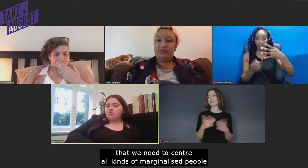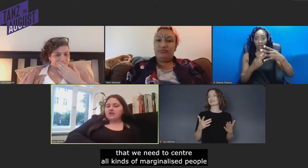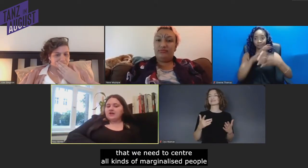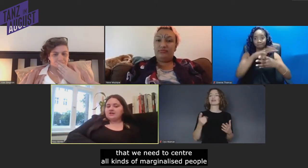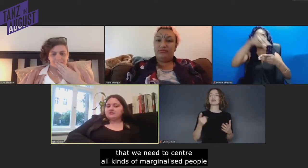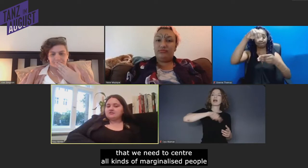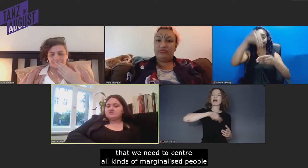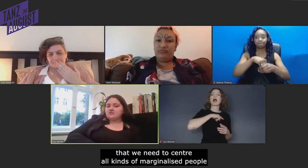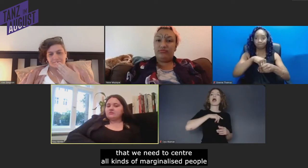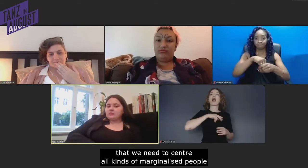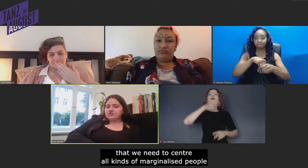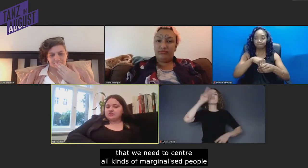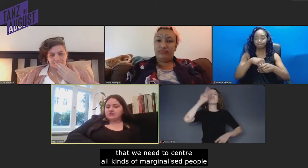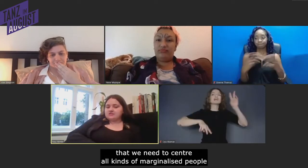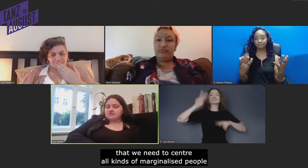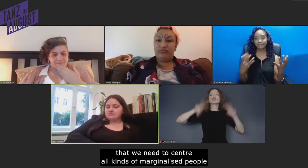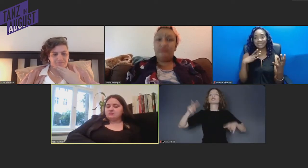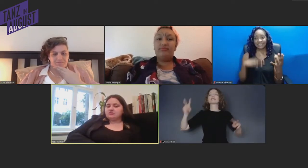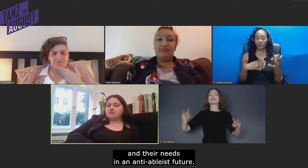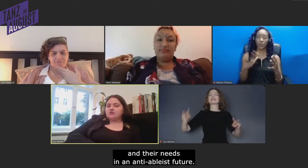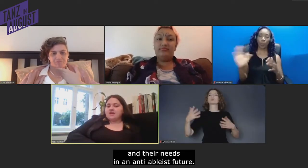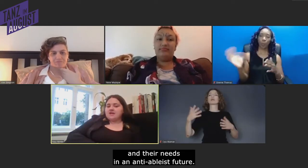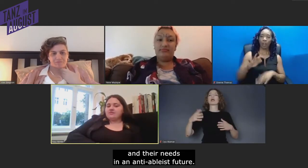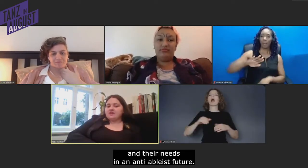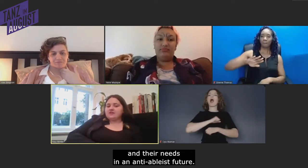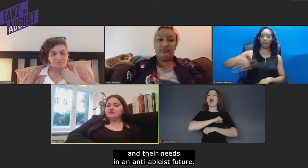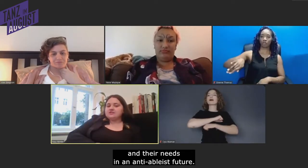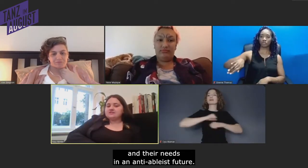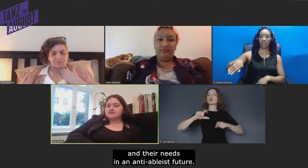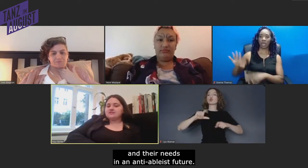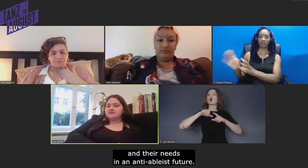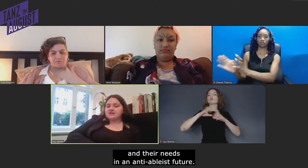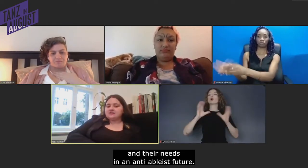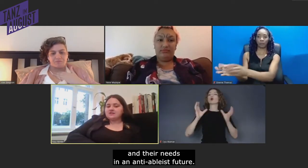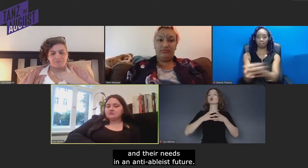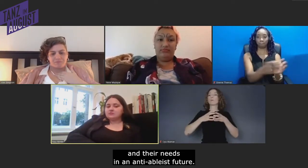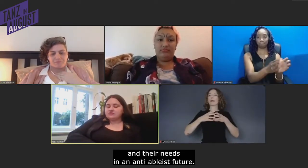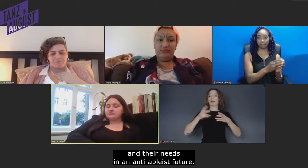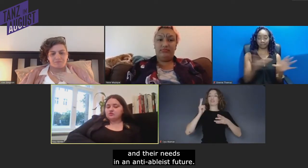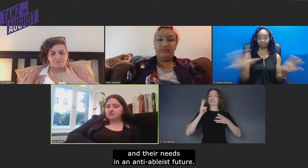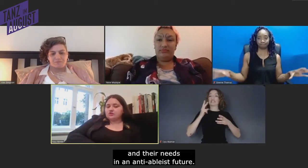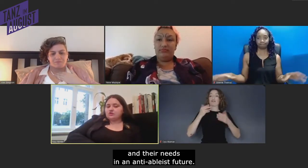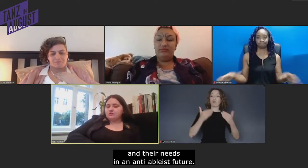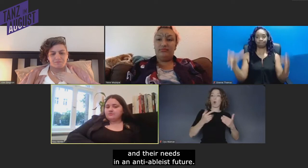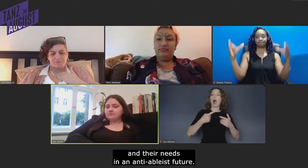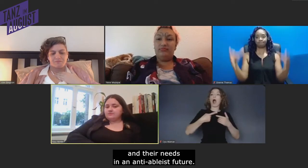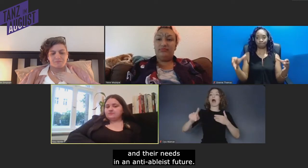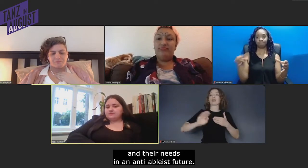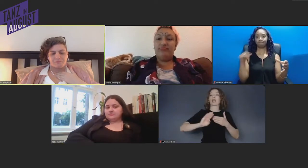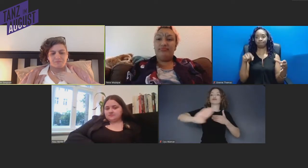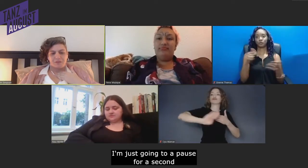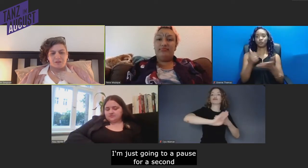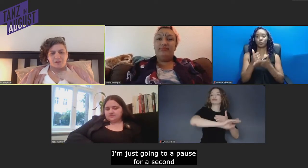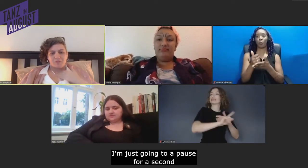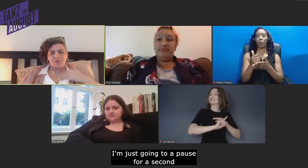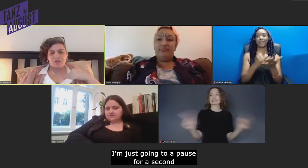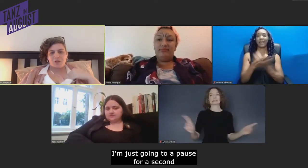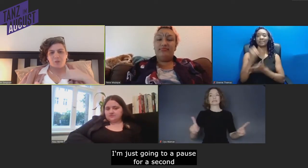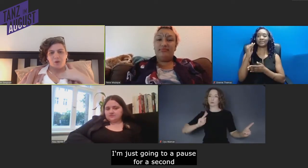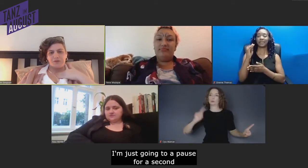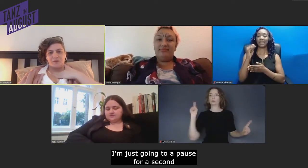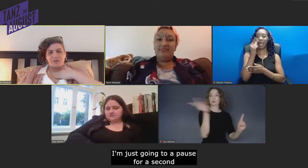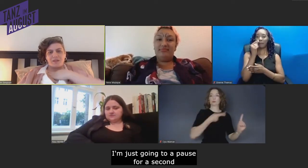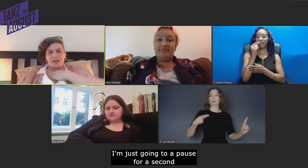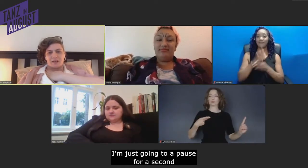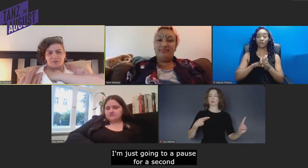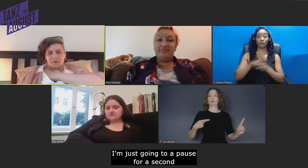all kind of marginalized people and their needs in an anti-ableist future. I'm just going to pause